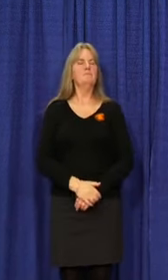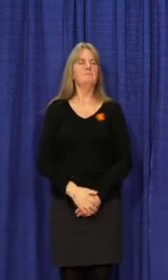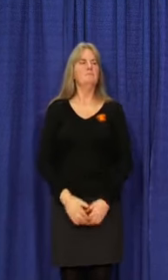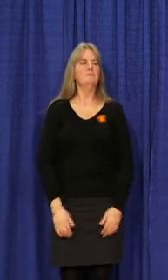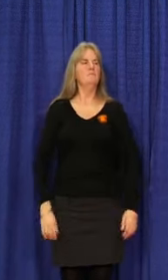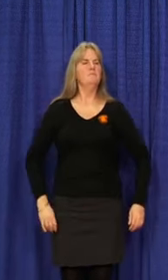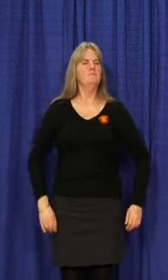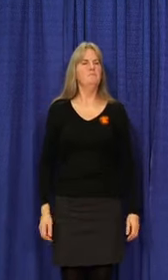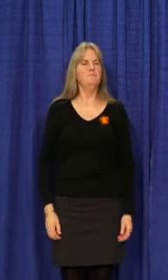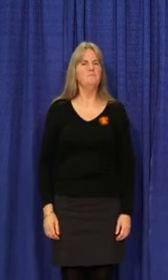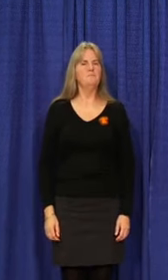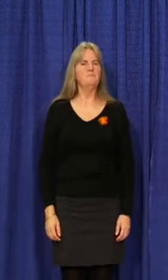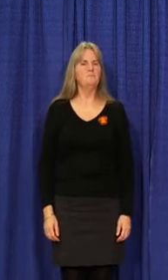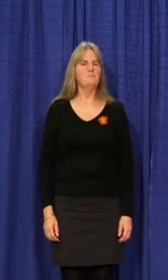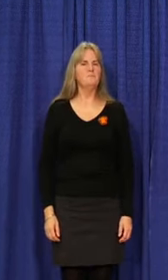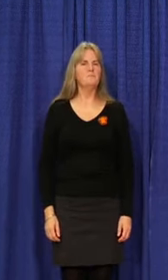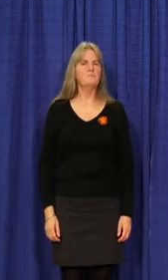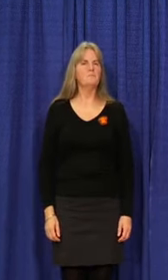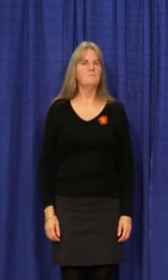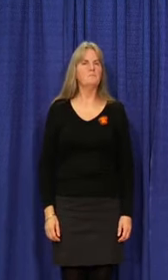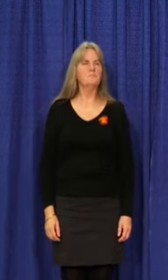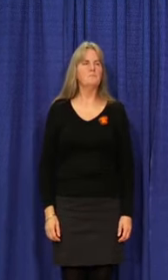le développement de ces